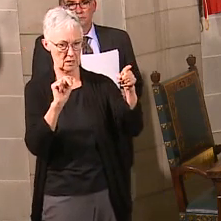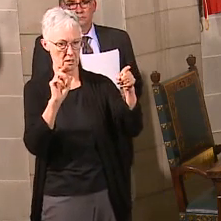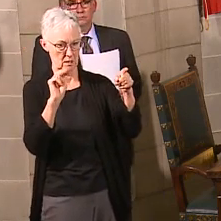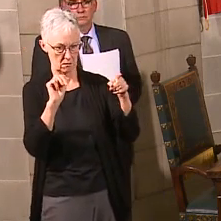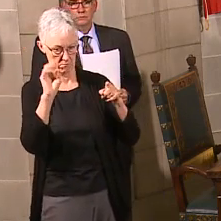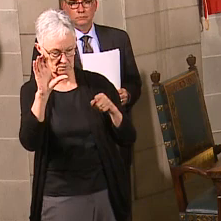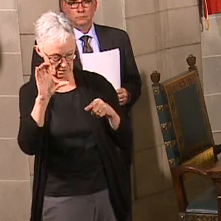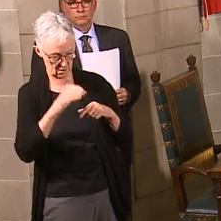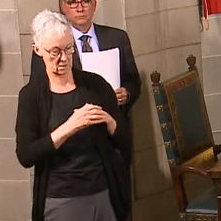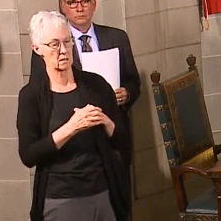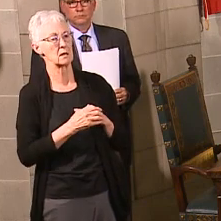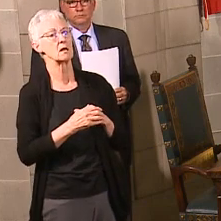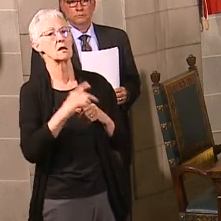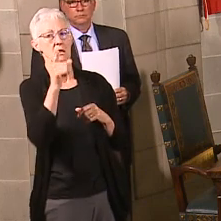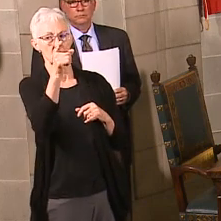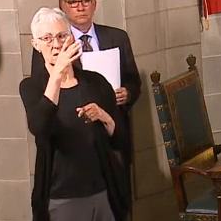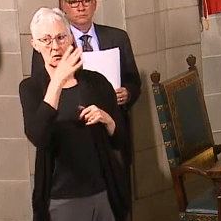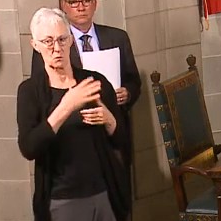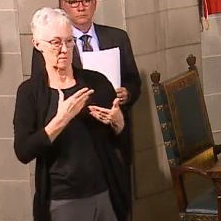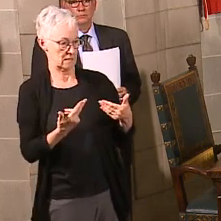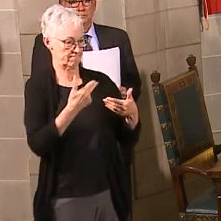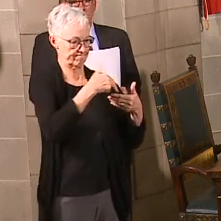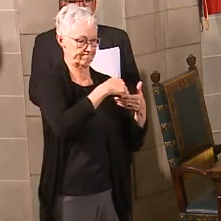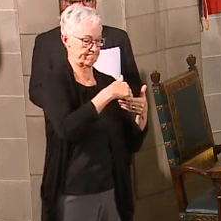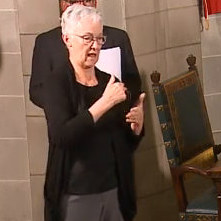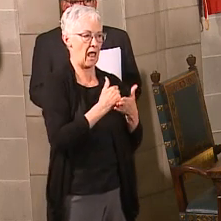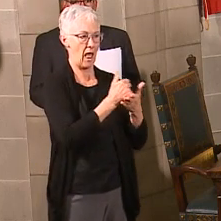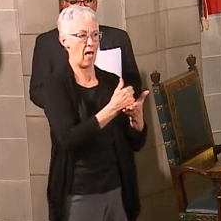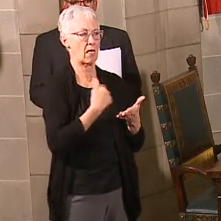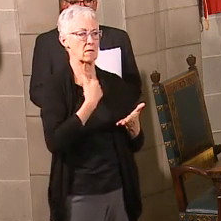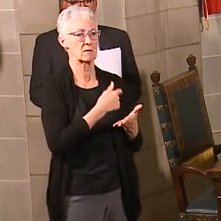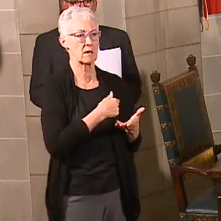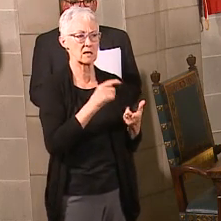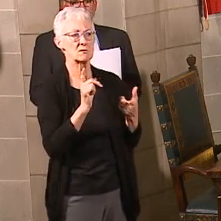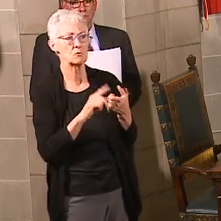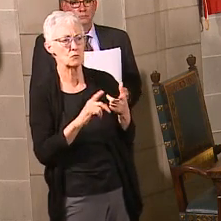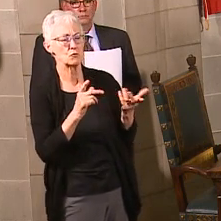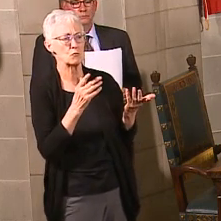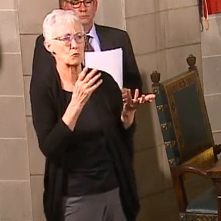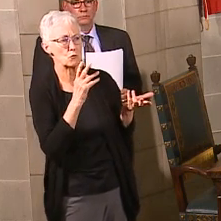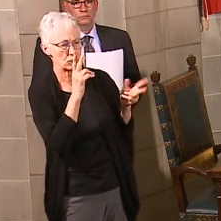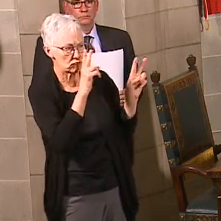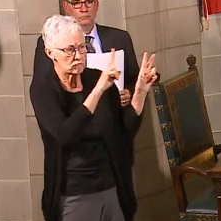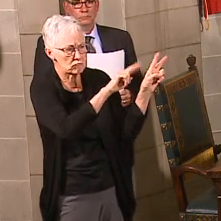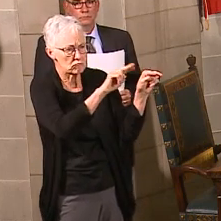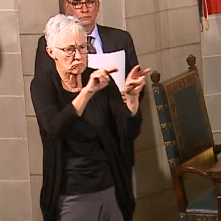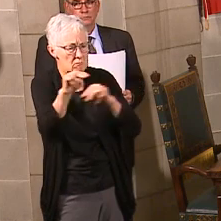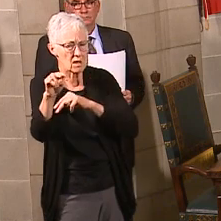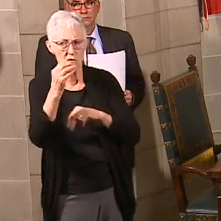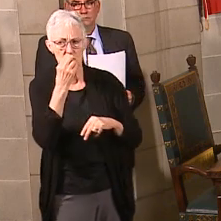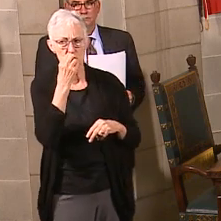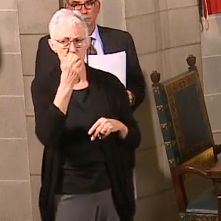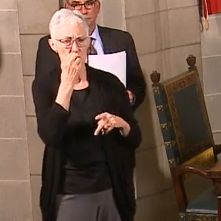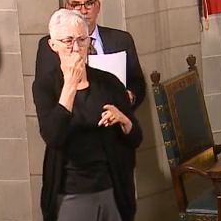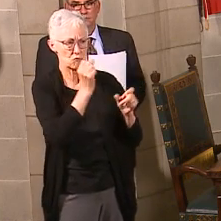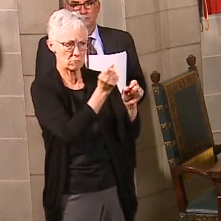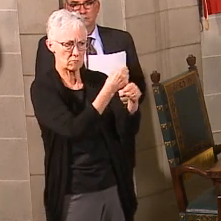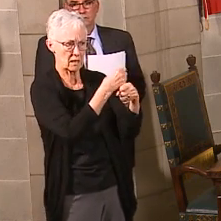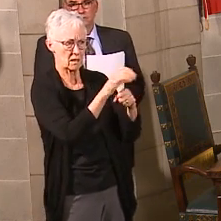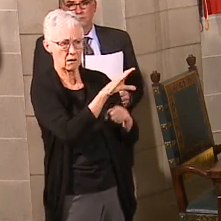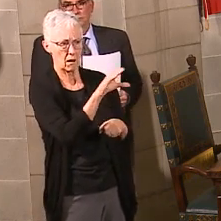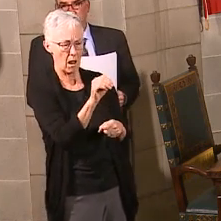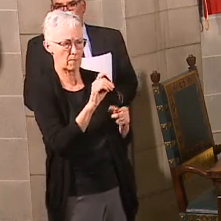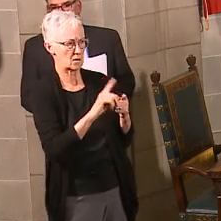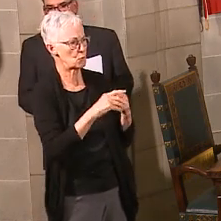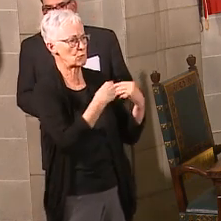on our team to be able to help with facilities. And so she is touring food processing facilities to be able to give them tips and pointers about how